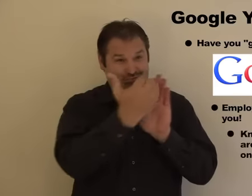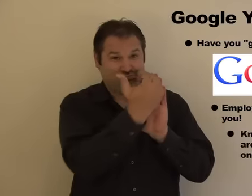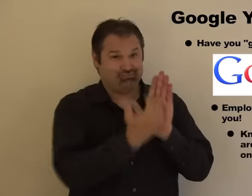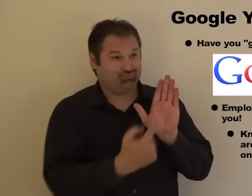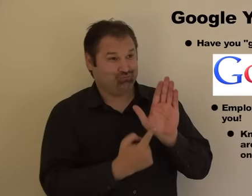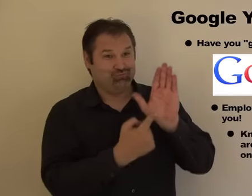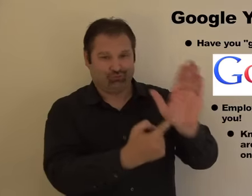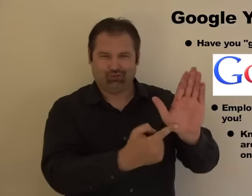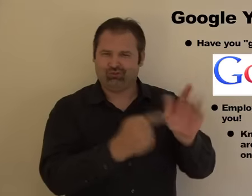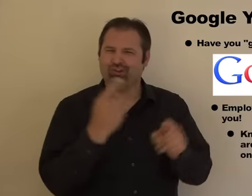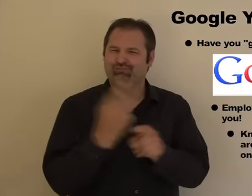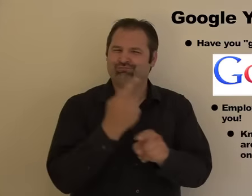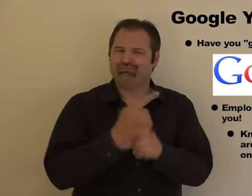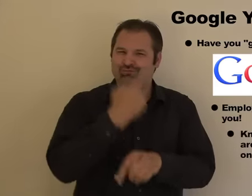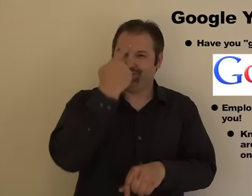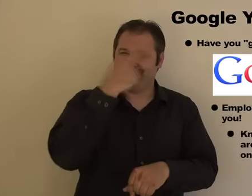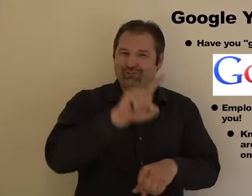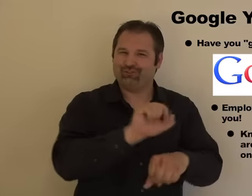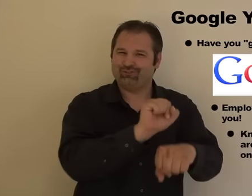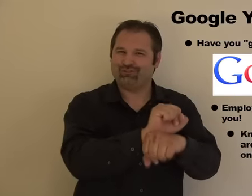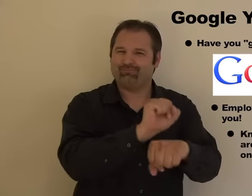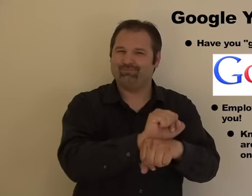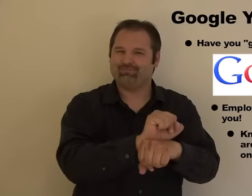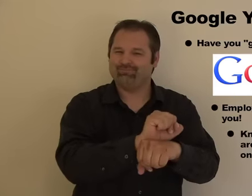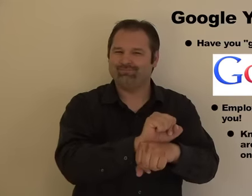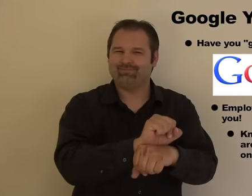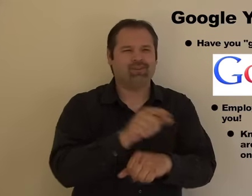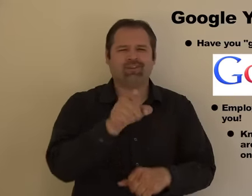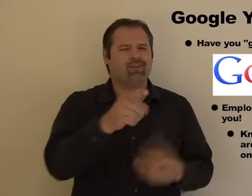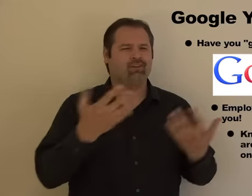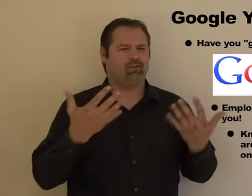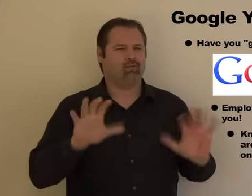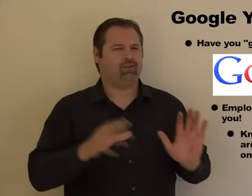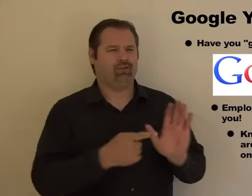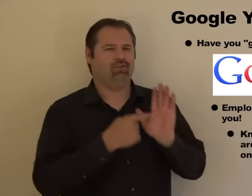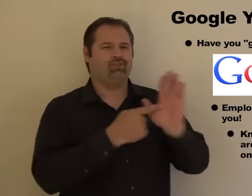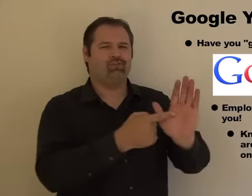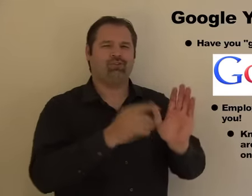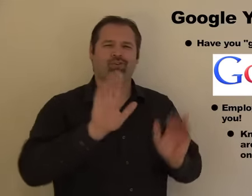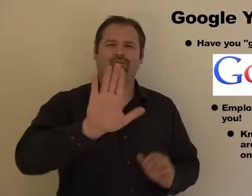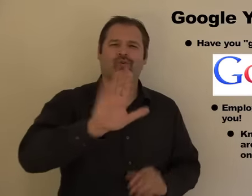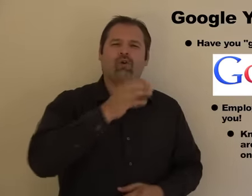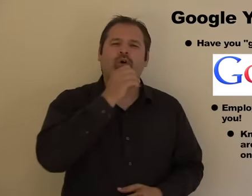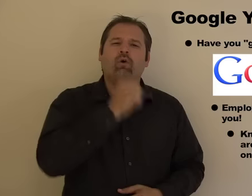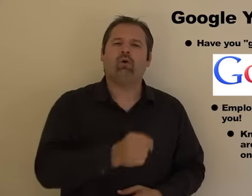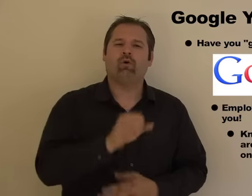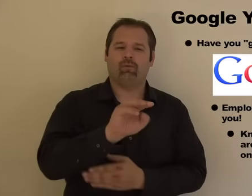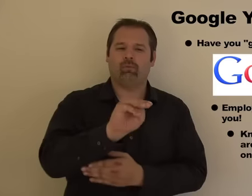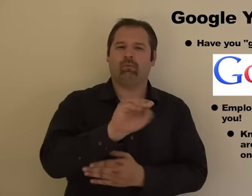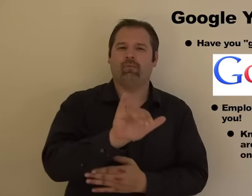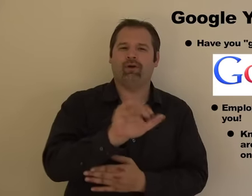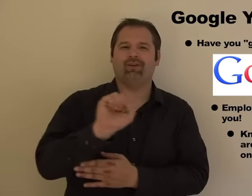Ideally, you want job-appropriate information to come up rather than your old MySpace account.